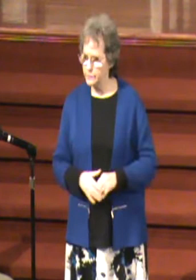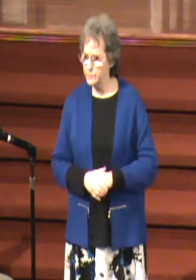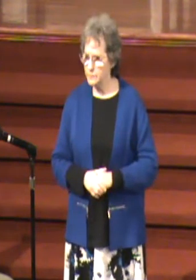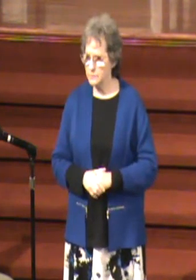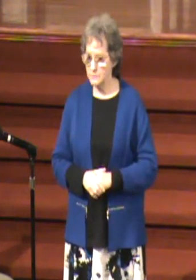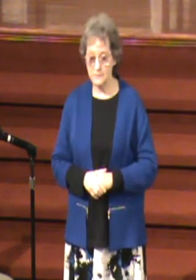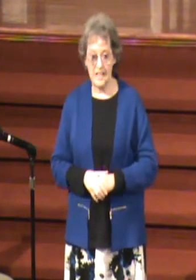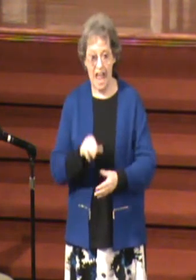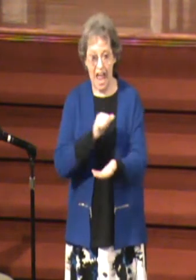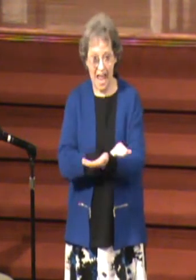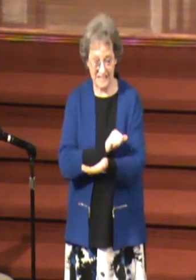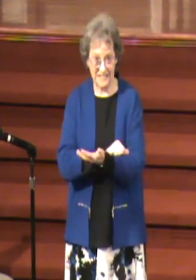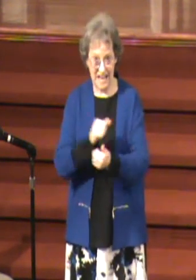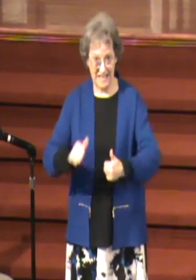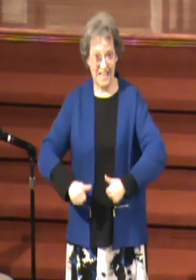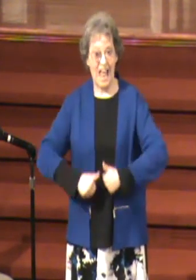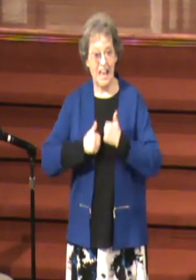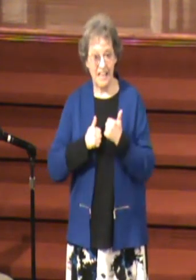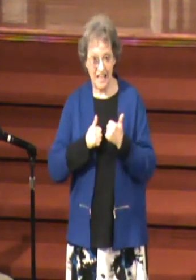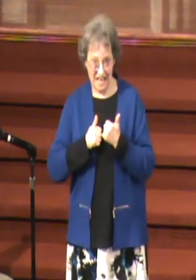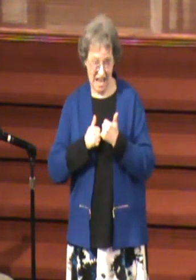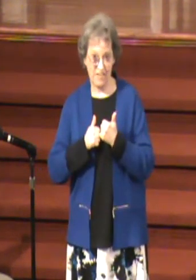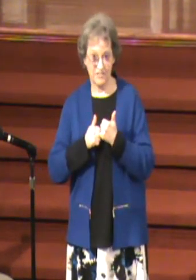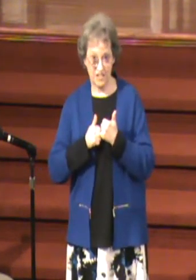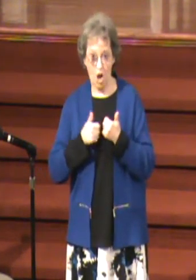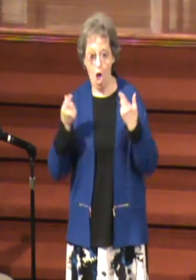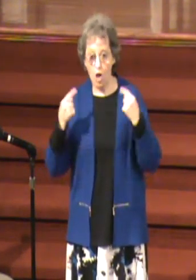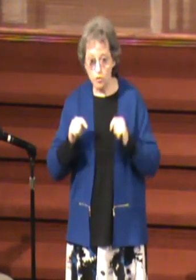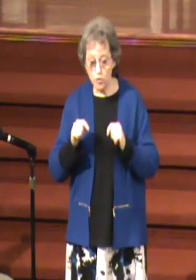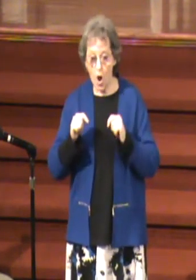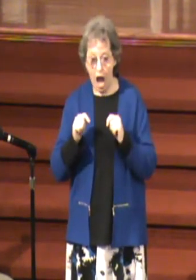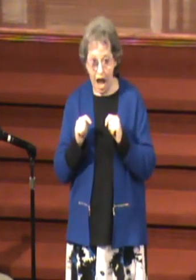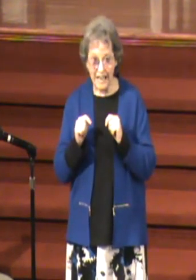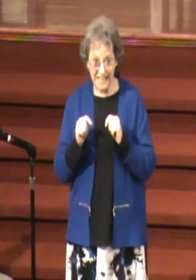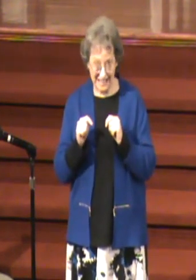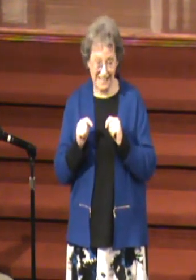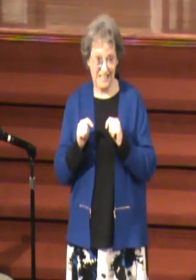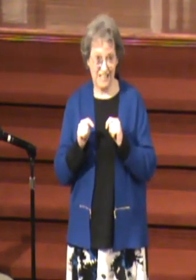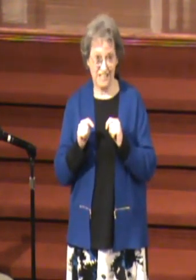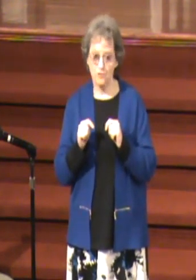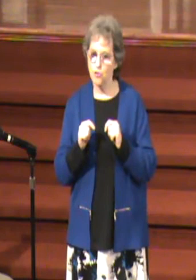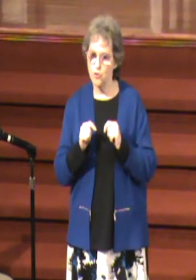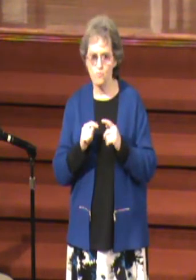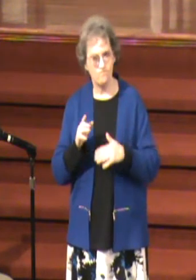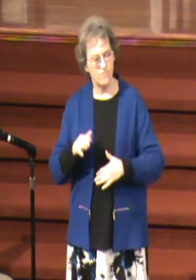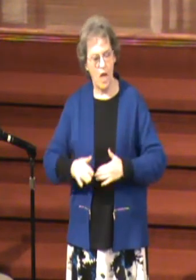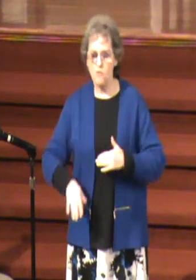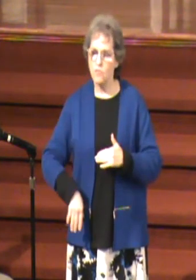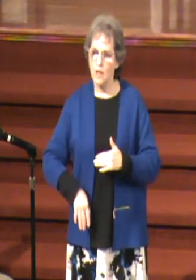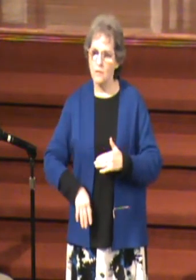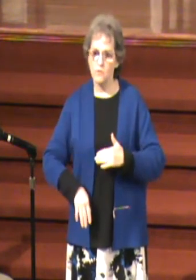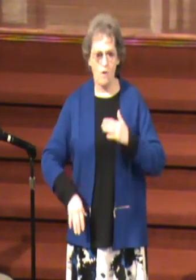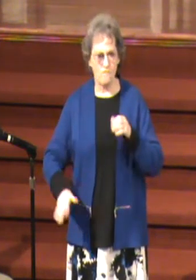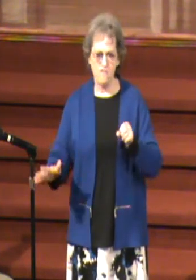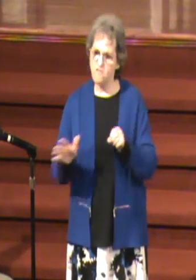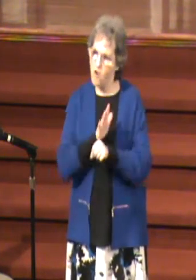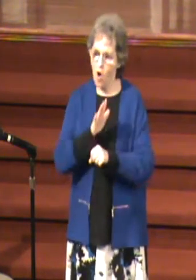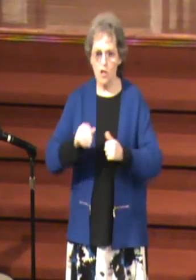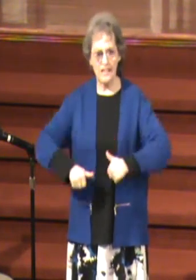Antionette spent her entire life trying to live her life to its fullest. And she found early